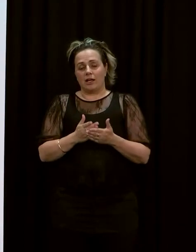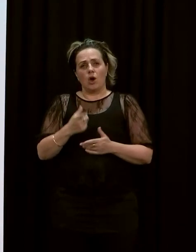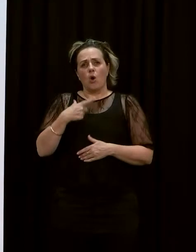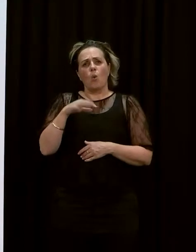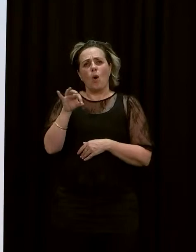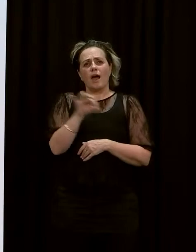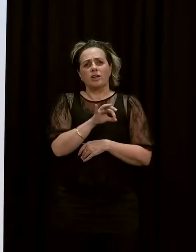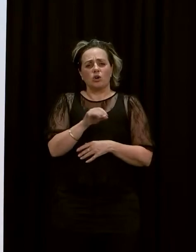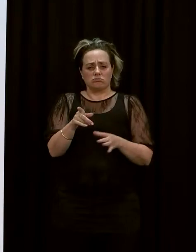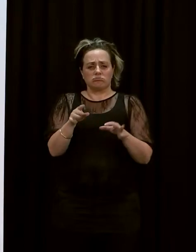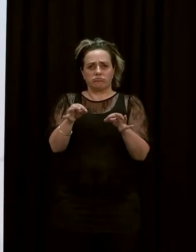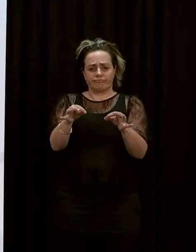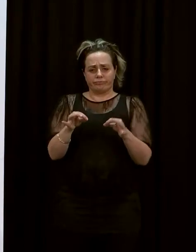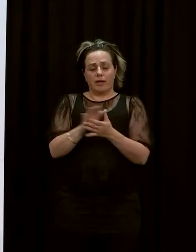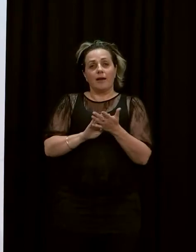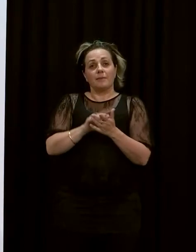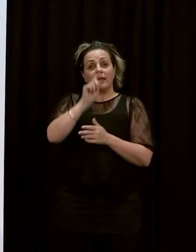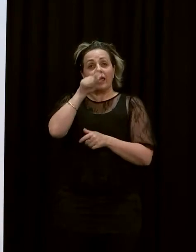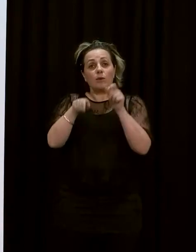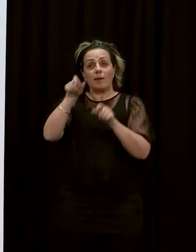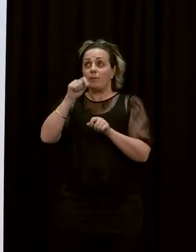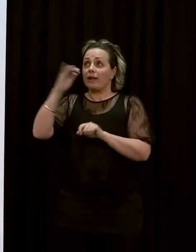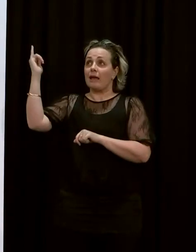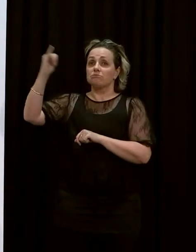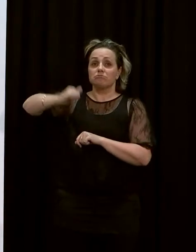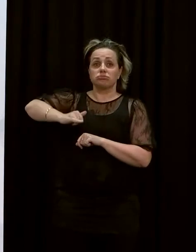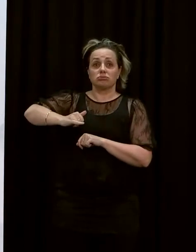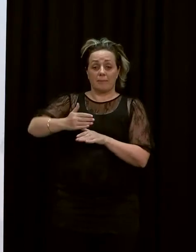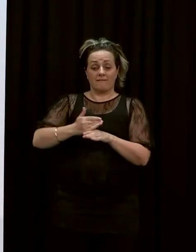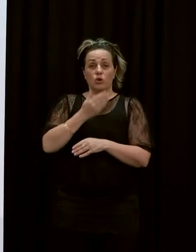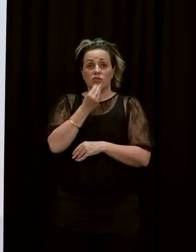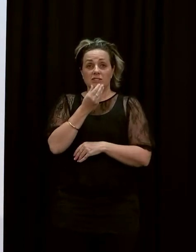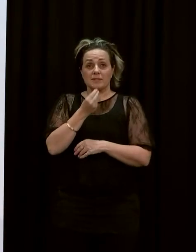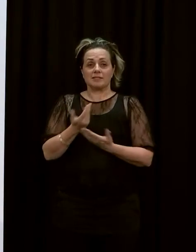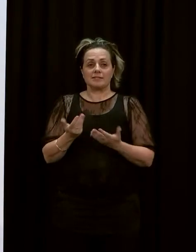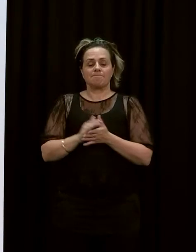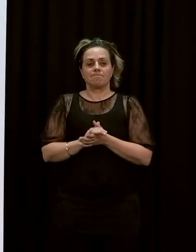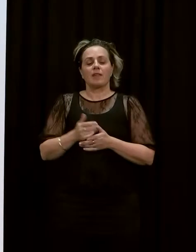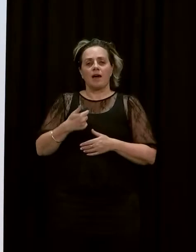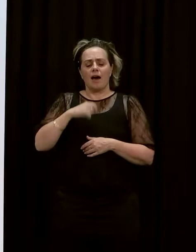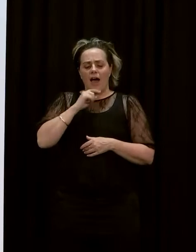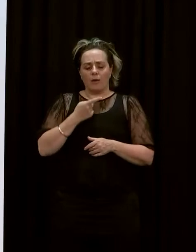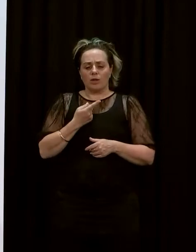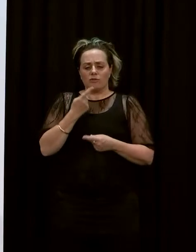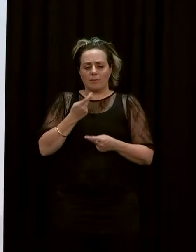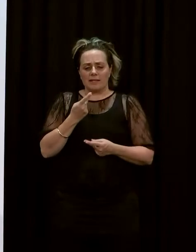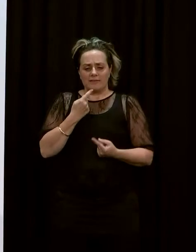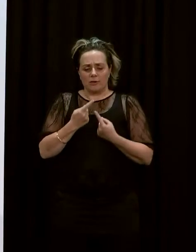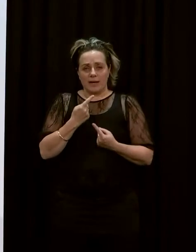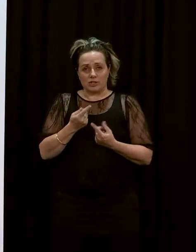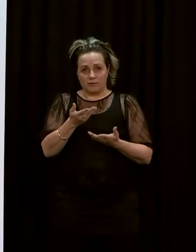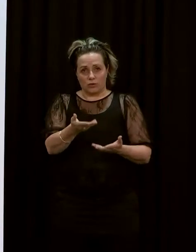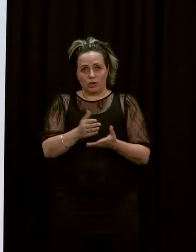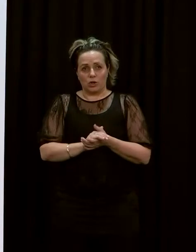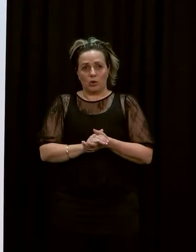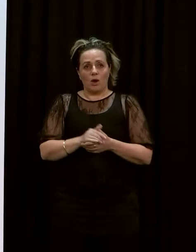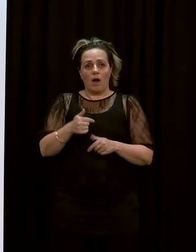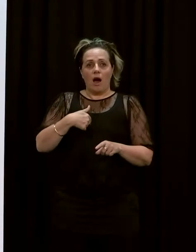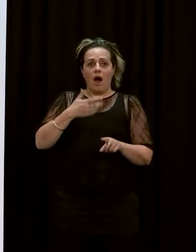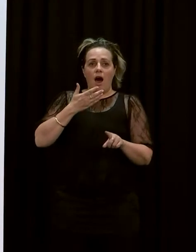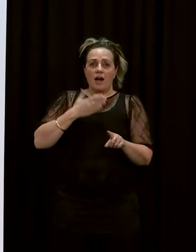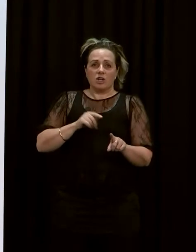year. Kiwis can come home by Christmas, be reunited I'll with their just families. repeat the same answer I've given. Perhaps I can do it in a shorter soundbite for you. As part of our Reconnecting New